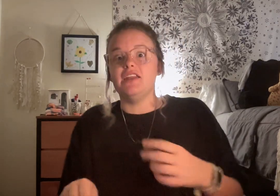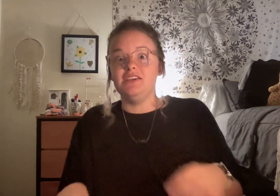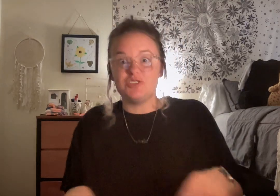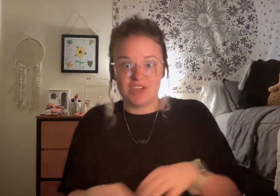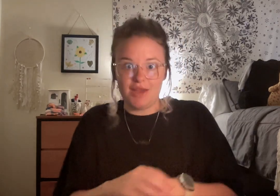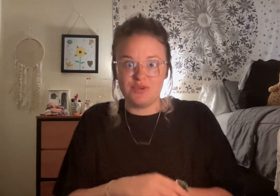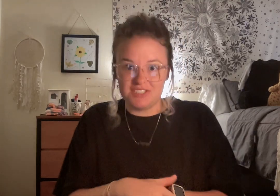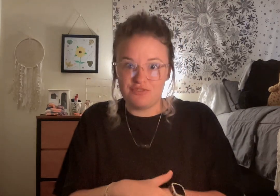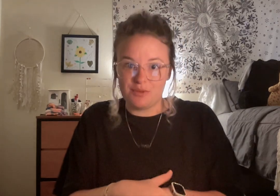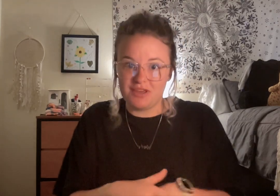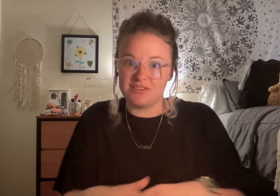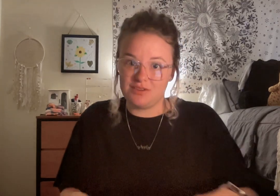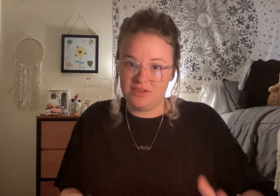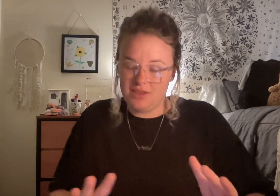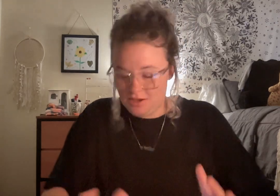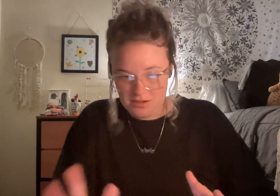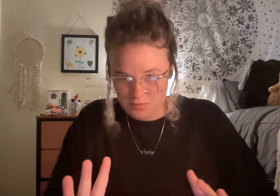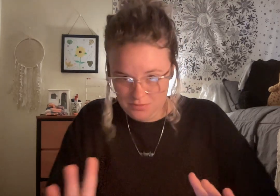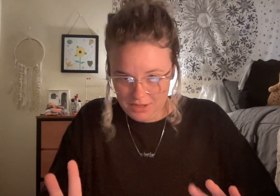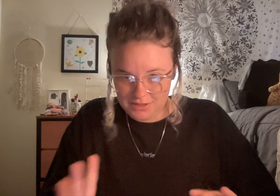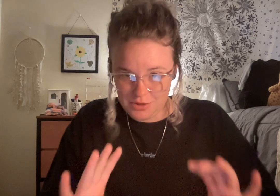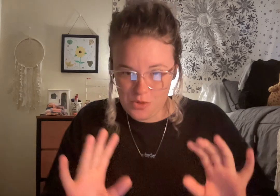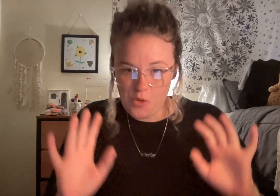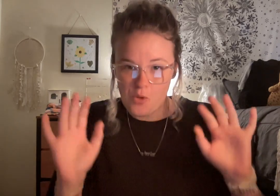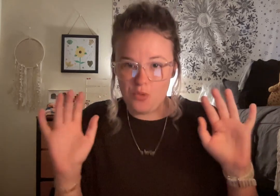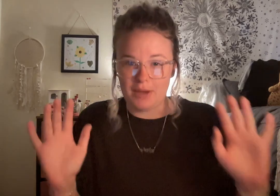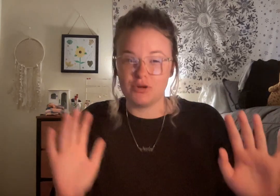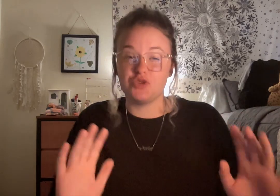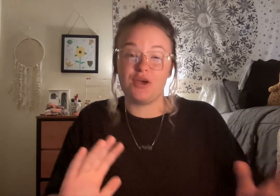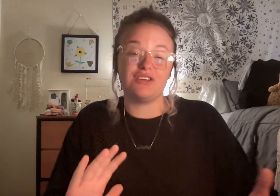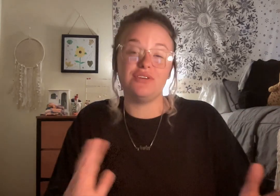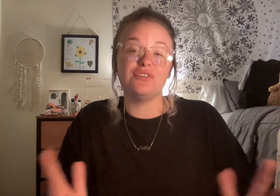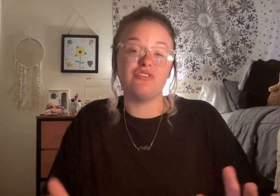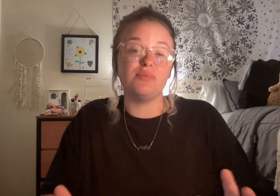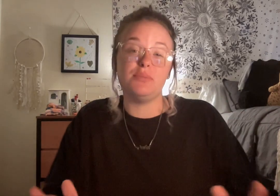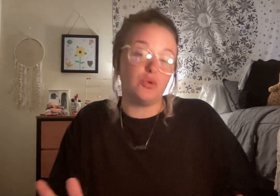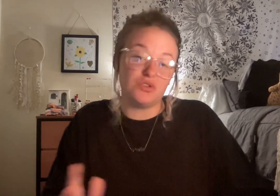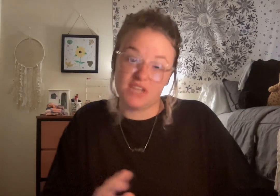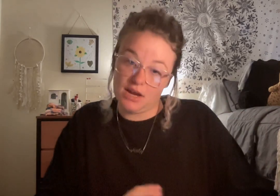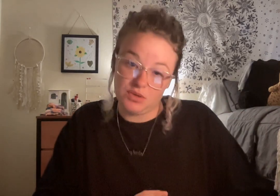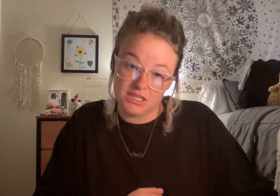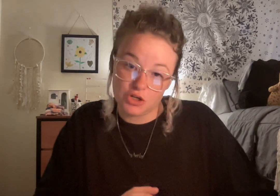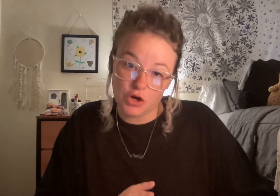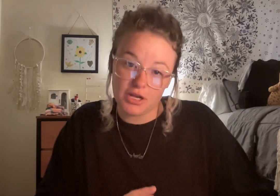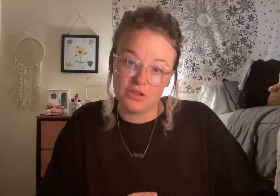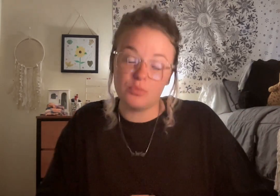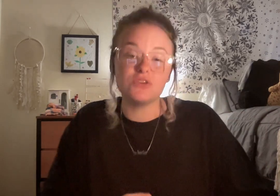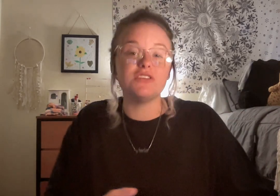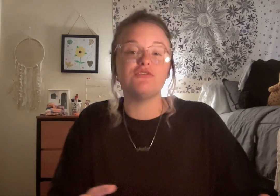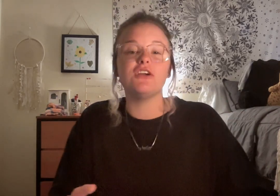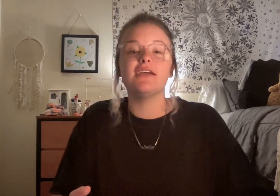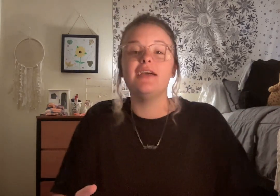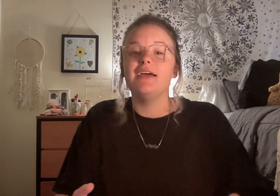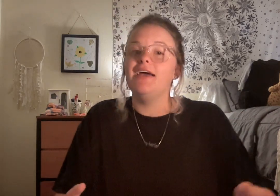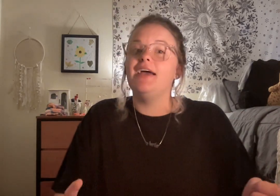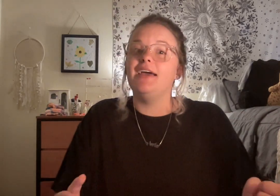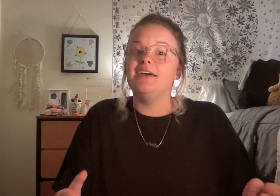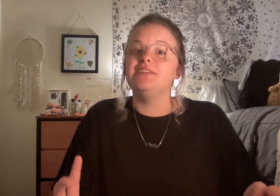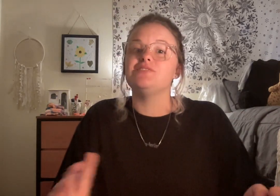each sign was different because it like the whole like perspectives of people who signed within the curriculum was different. And so it